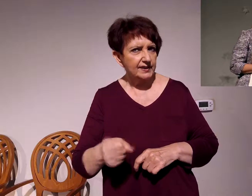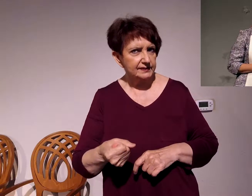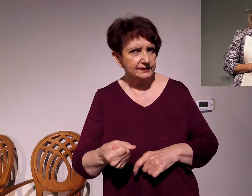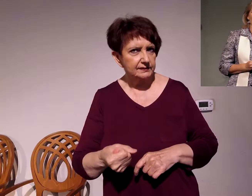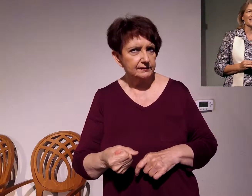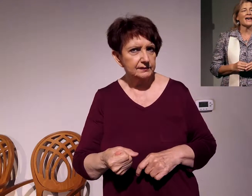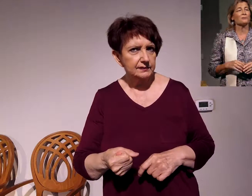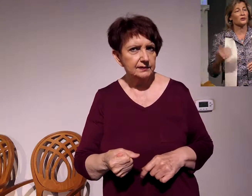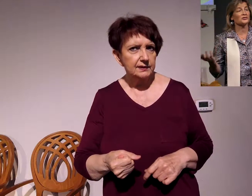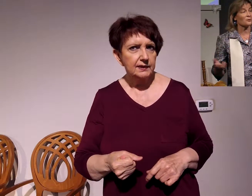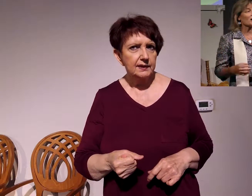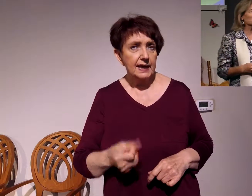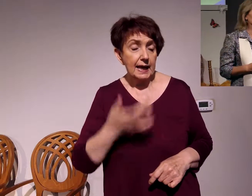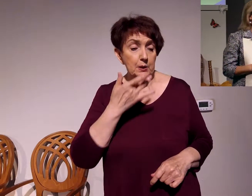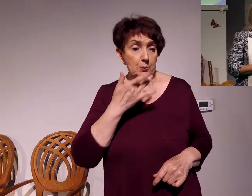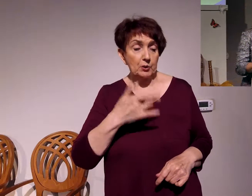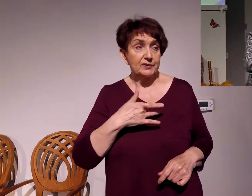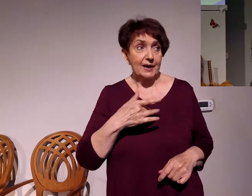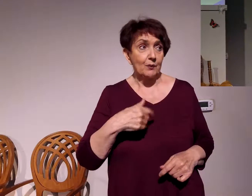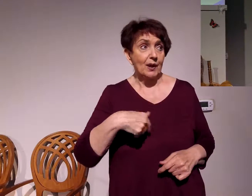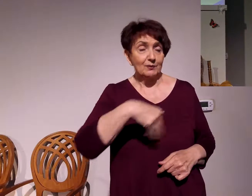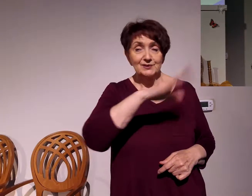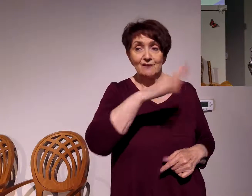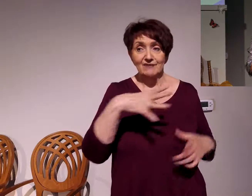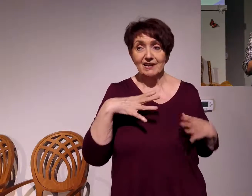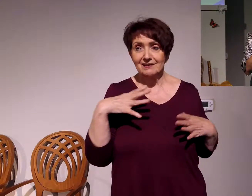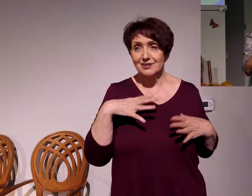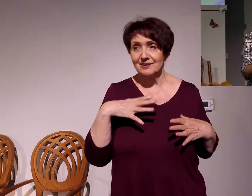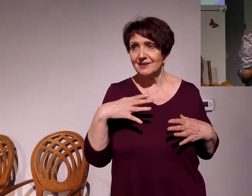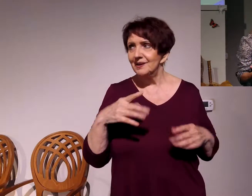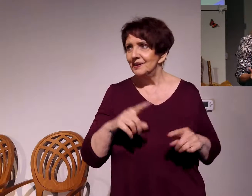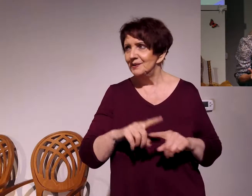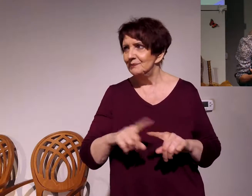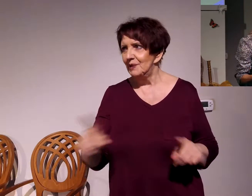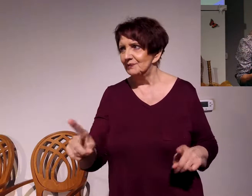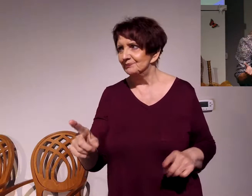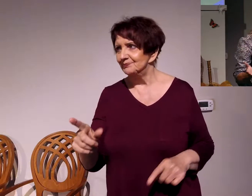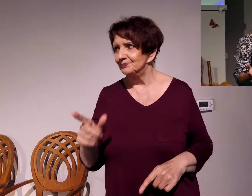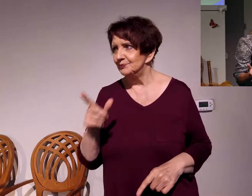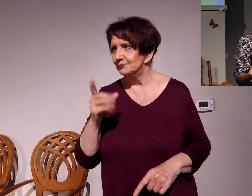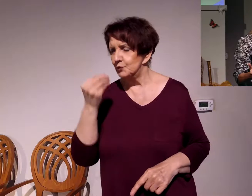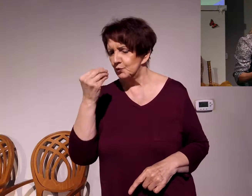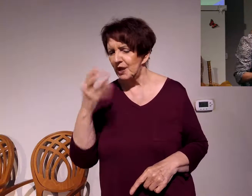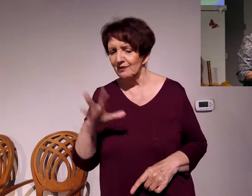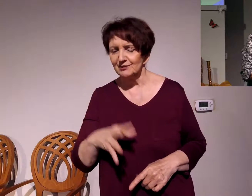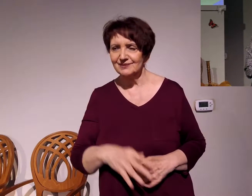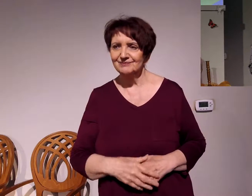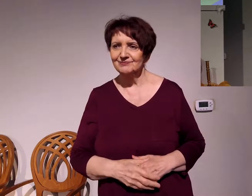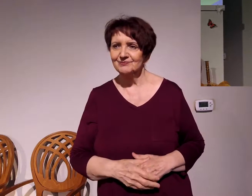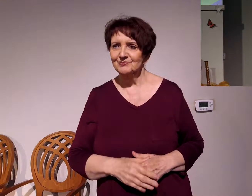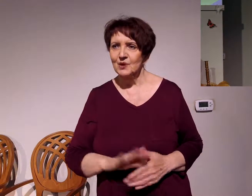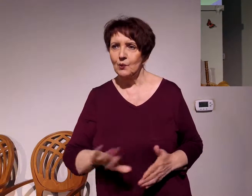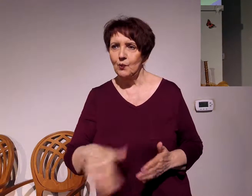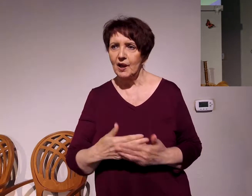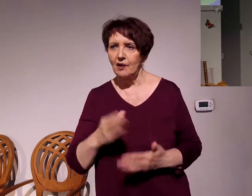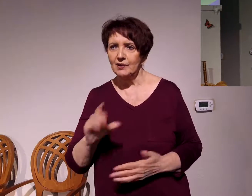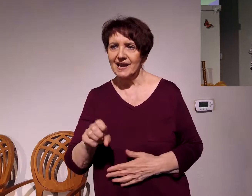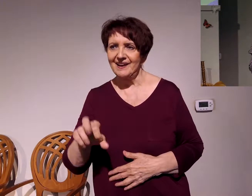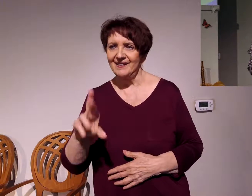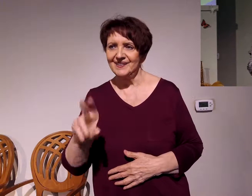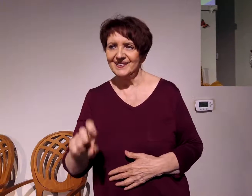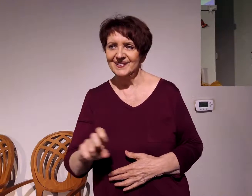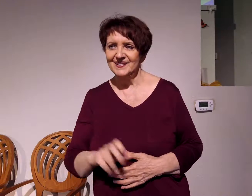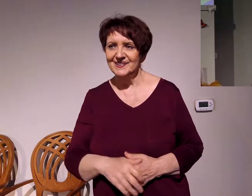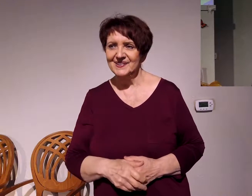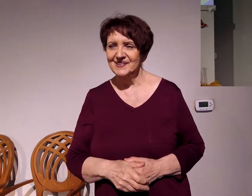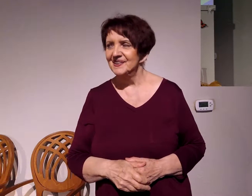barely past that. I had a birthday while I was gone. But it's just a trip around the sun. Who cares, right?